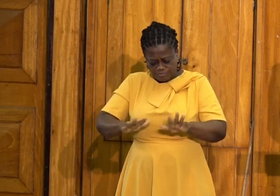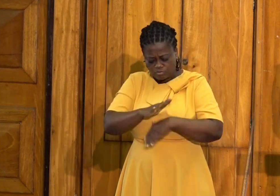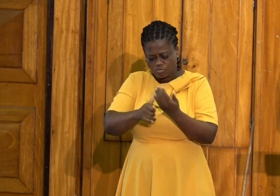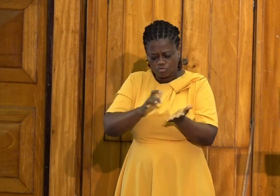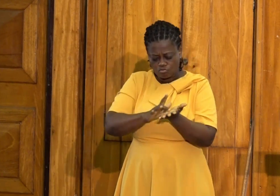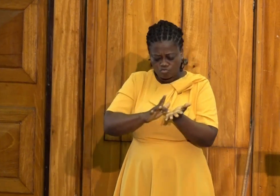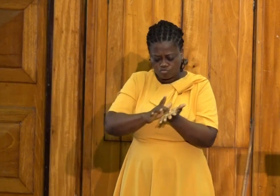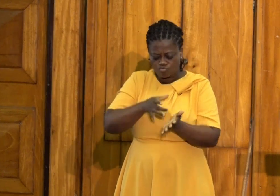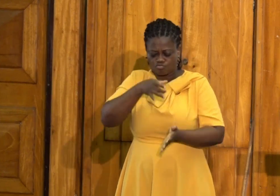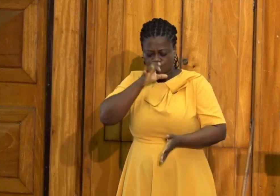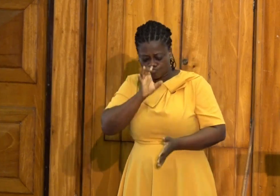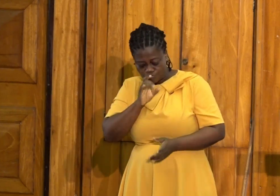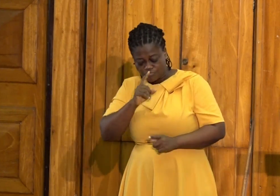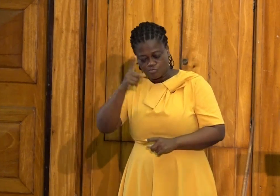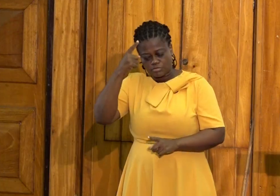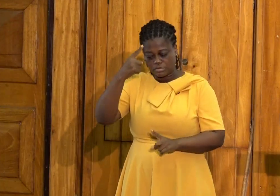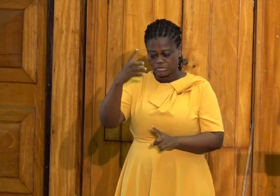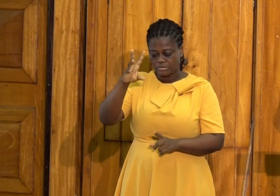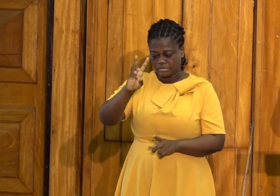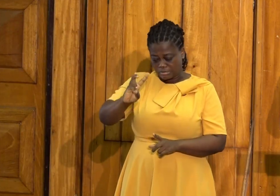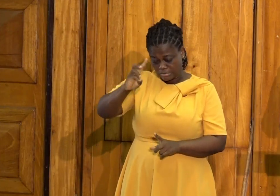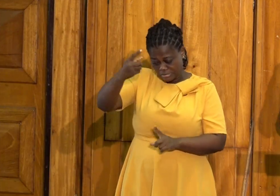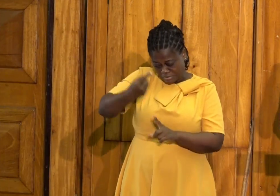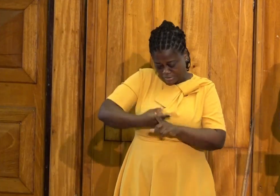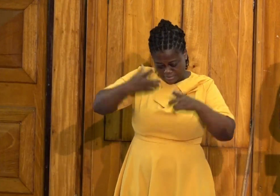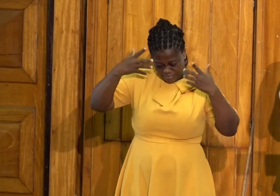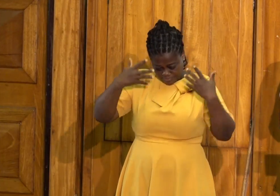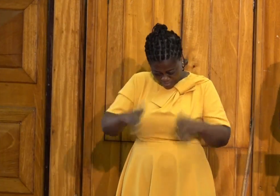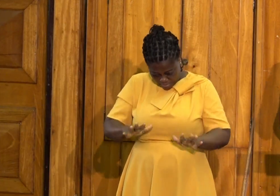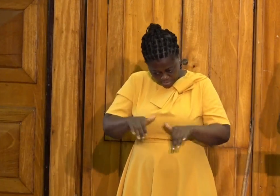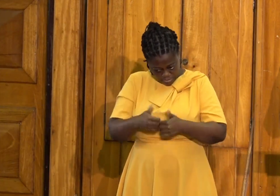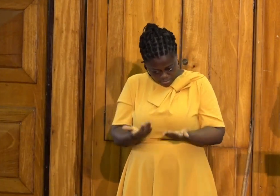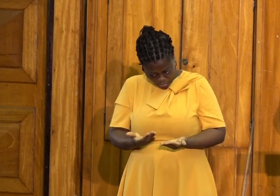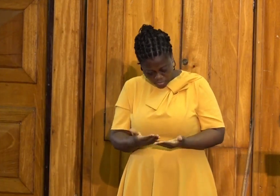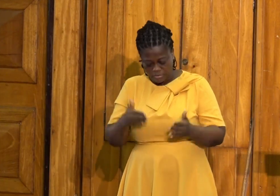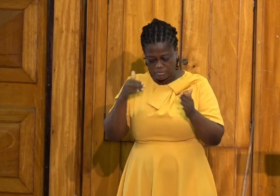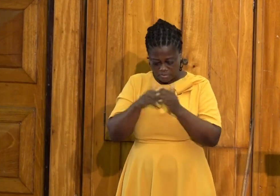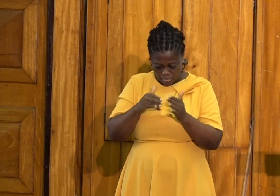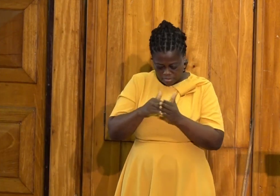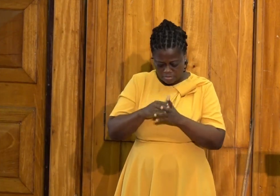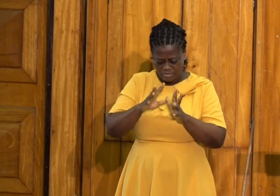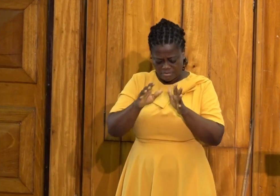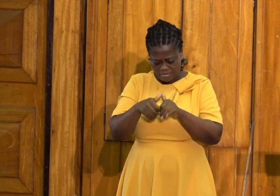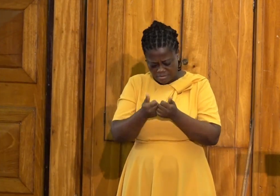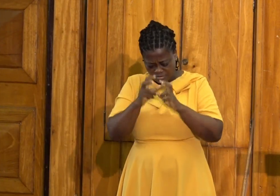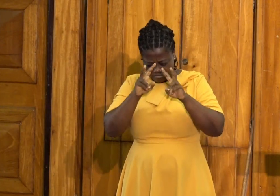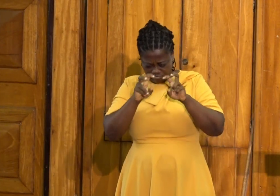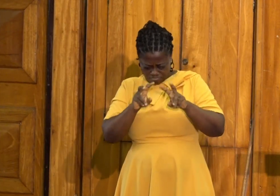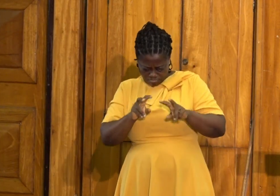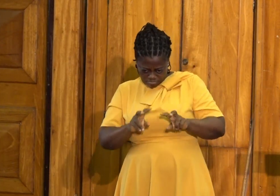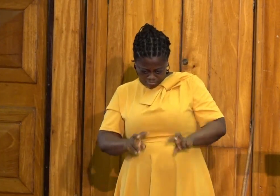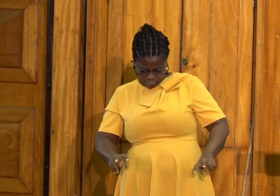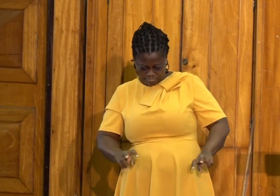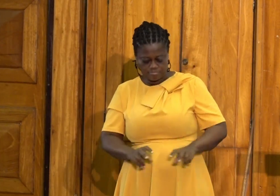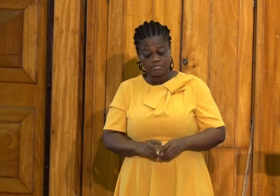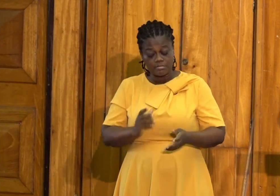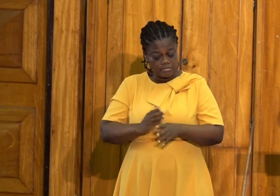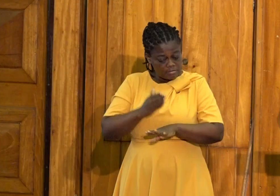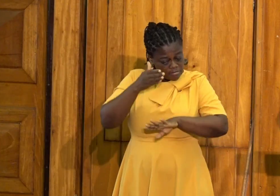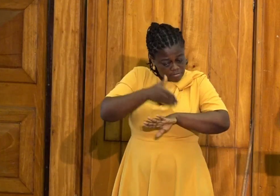post-treatment follow-up visit. We wanted to know how many screened VIAC negative at 6 months